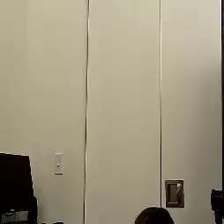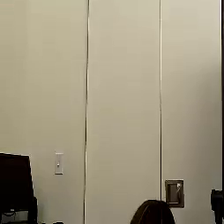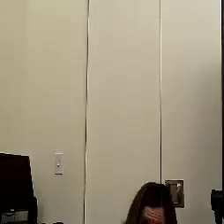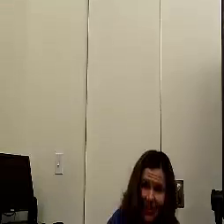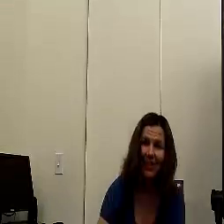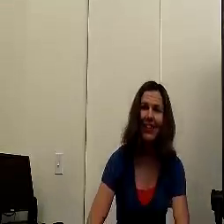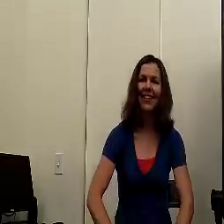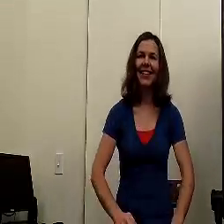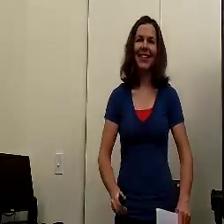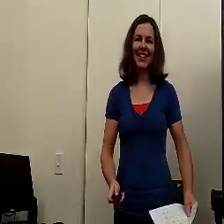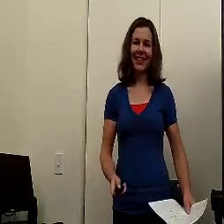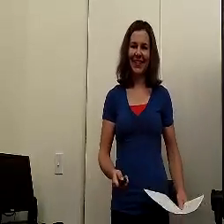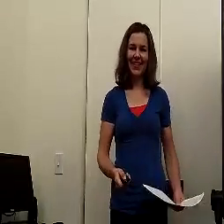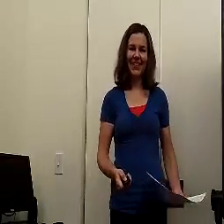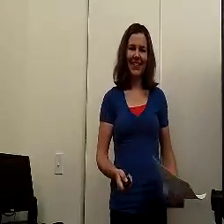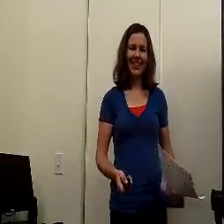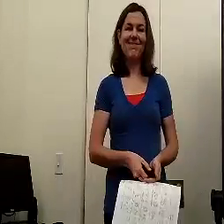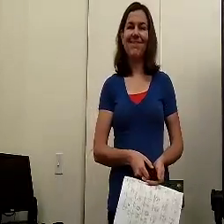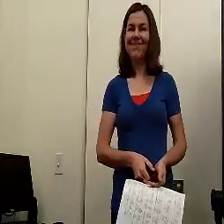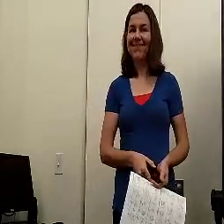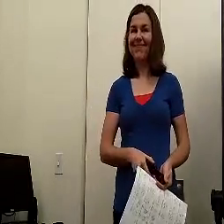Switch on. I do it.